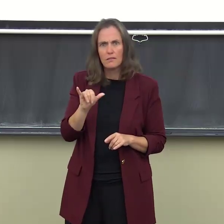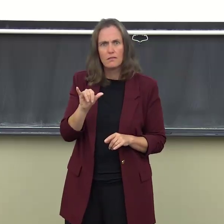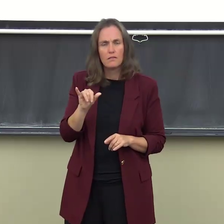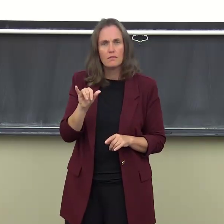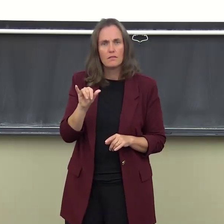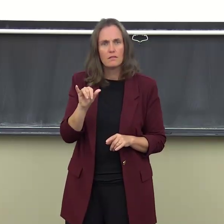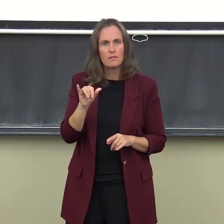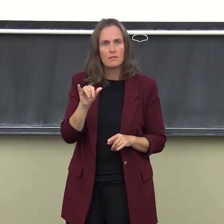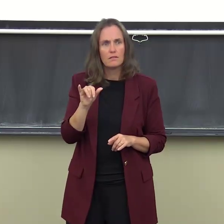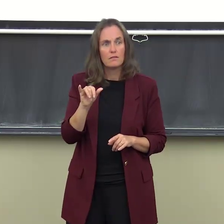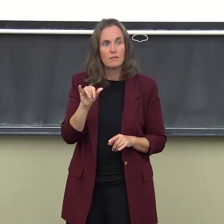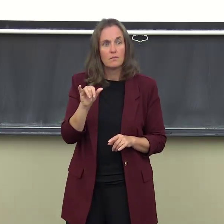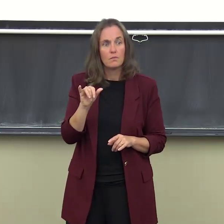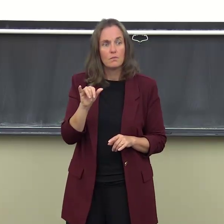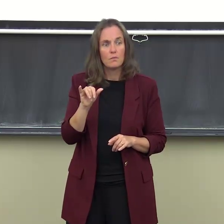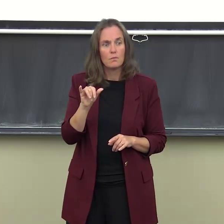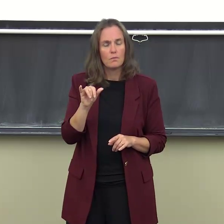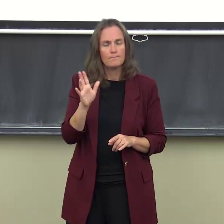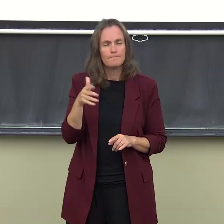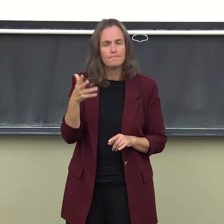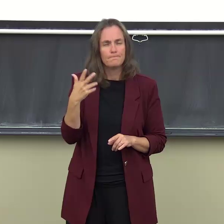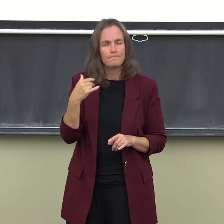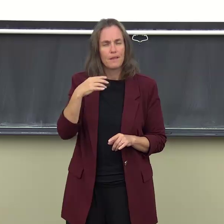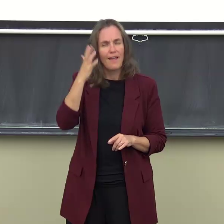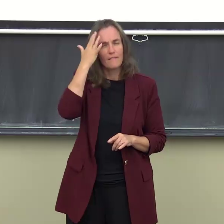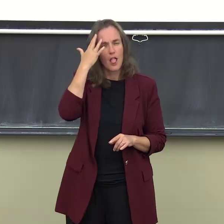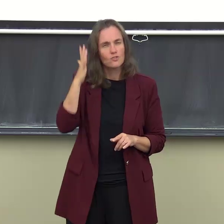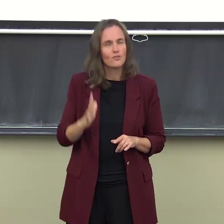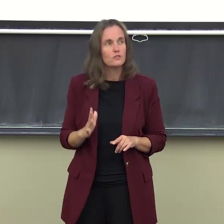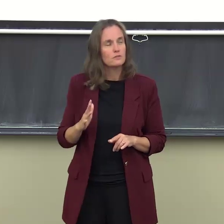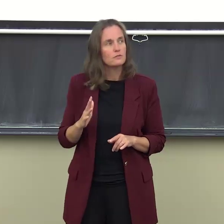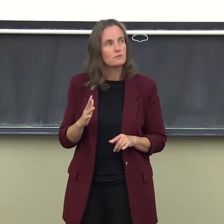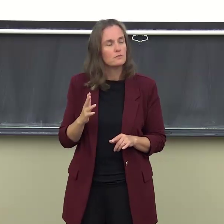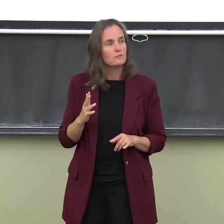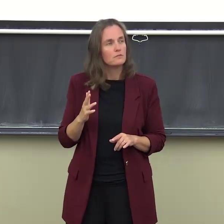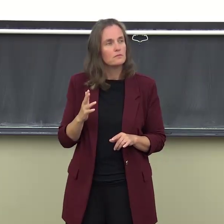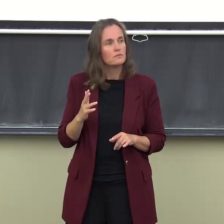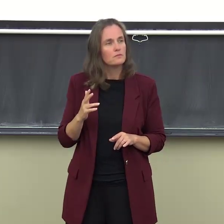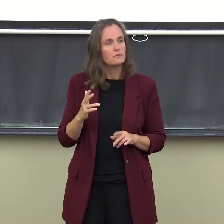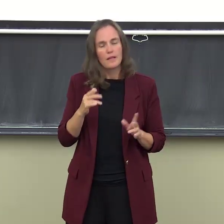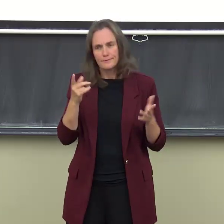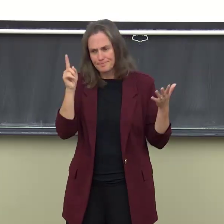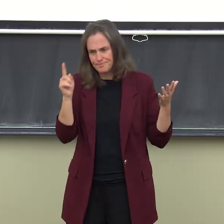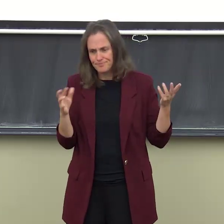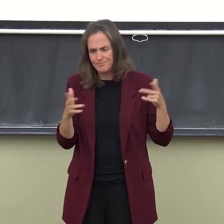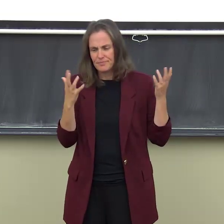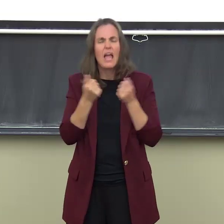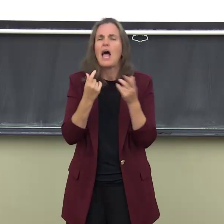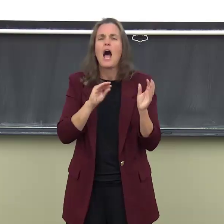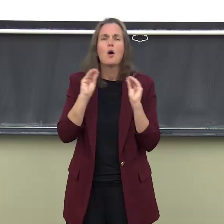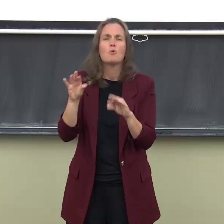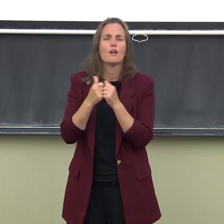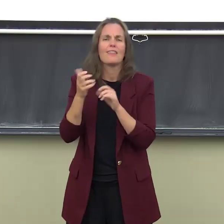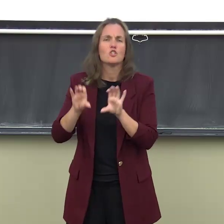Philosopher Timothy Timothy, anyway, I put it in the chat once I find